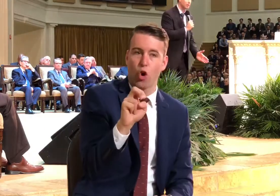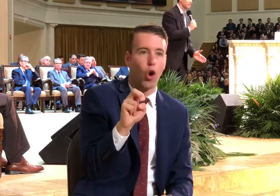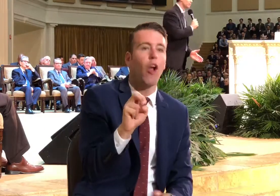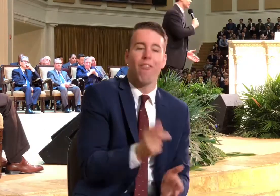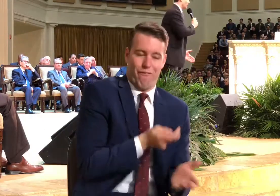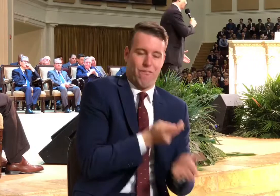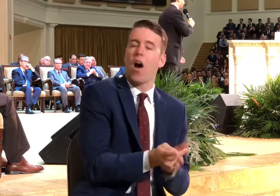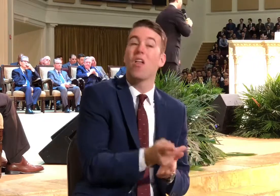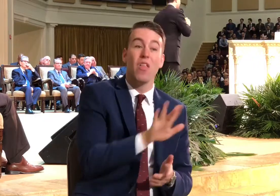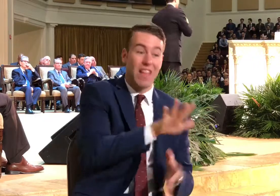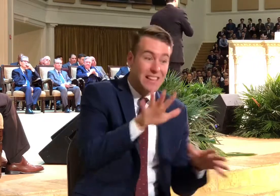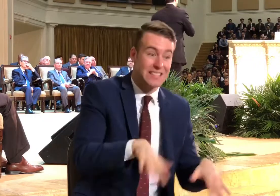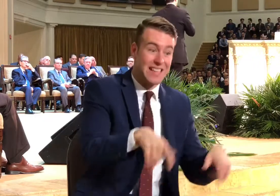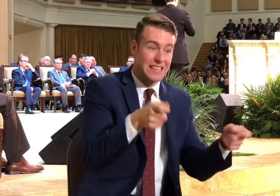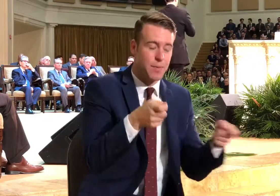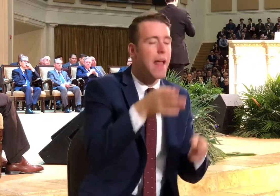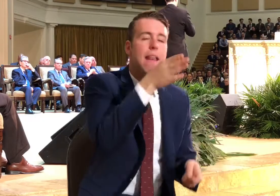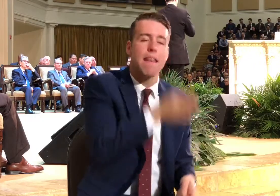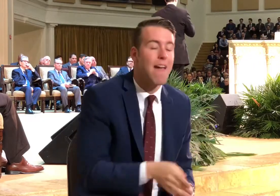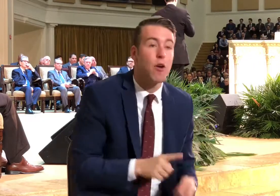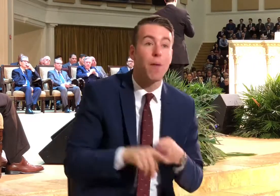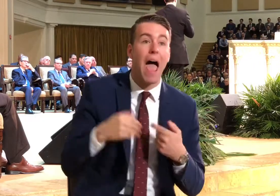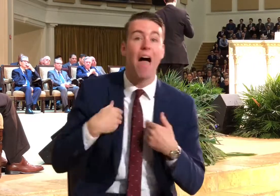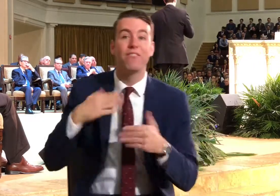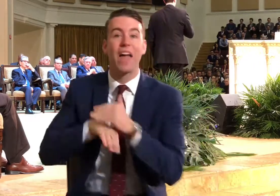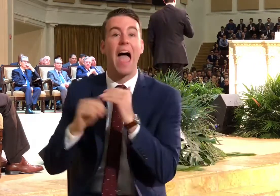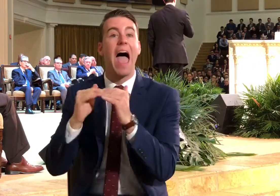dominion, but there is a heavenly